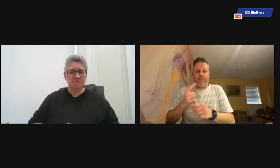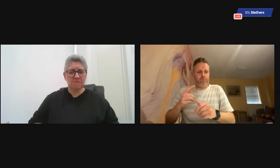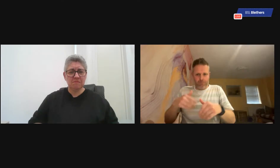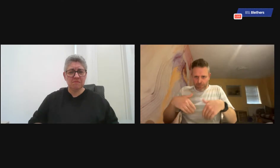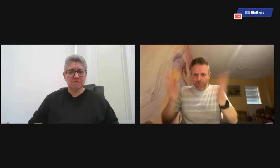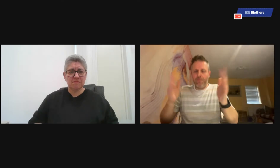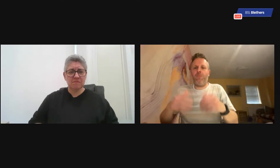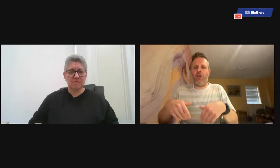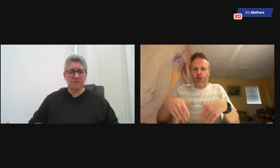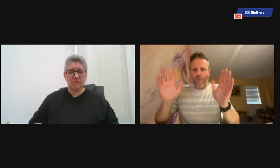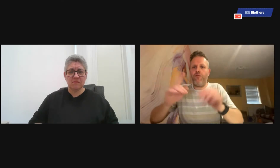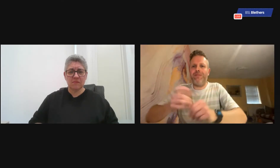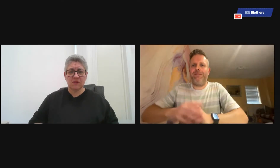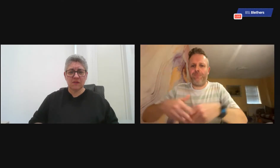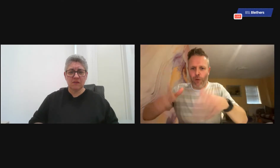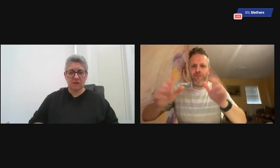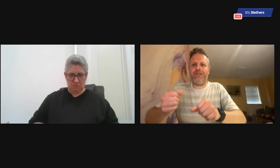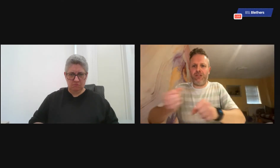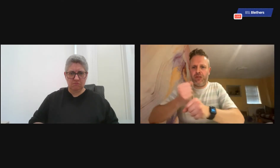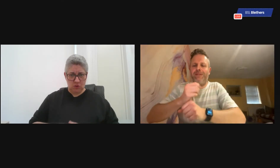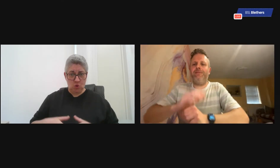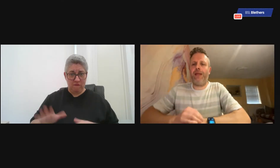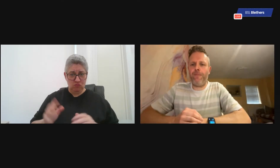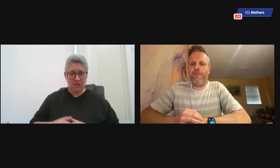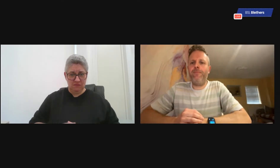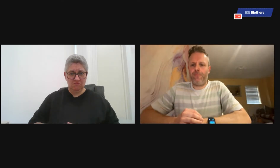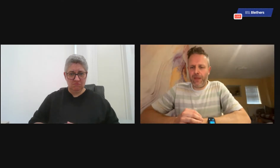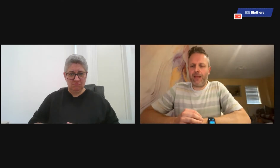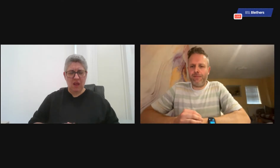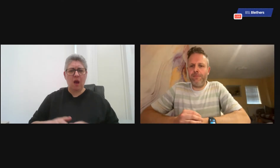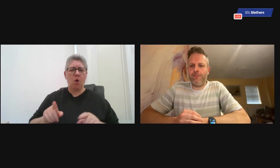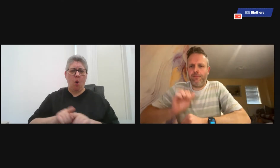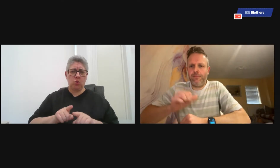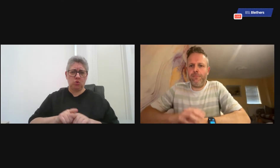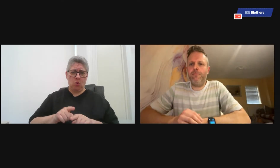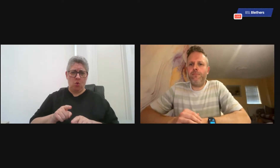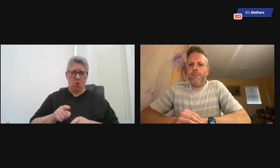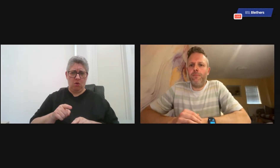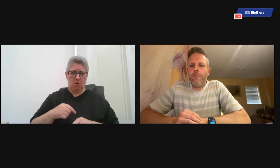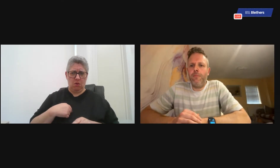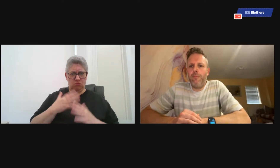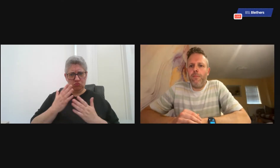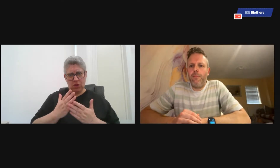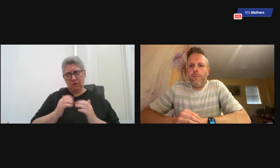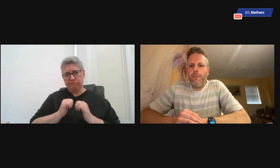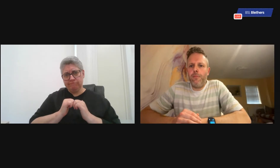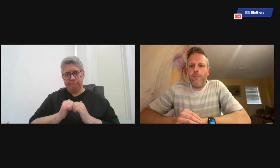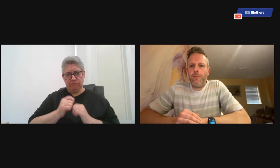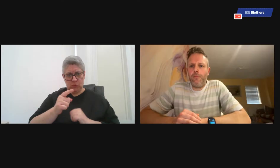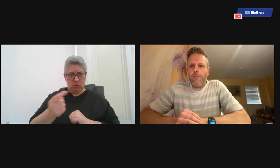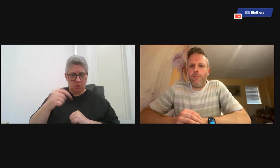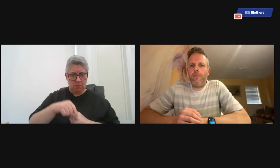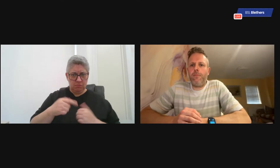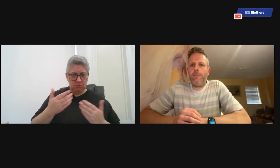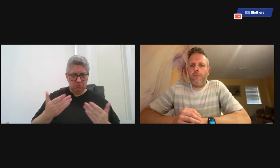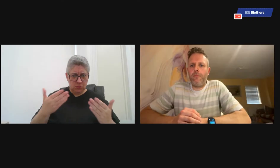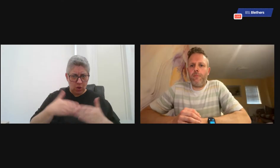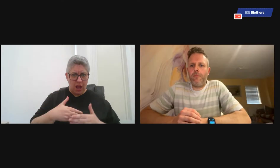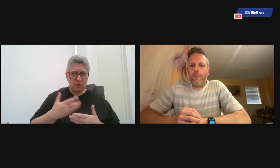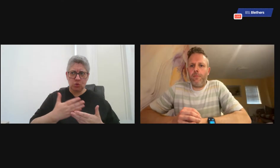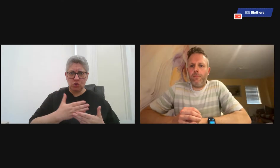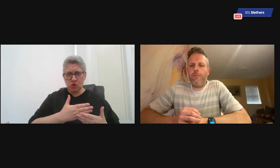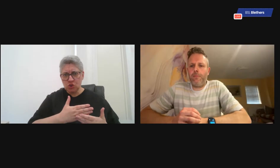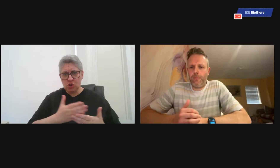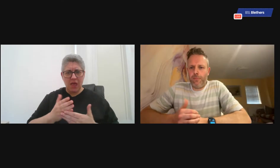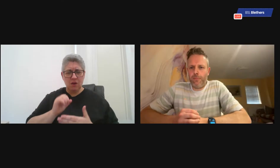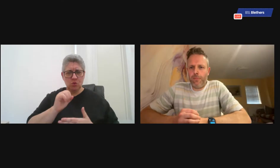leave? Not really. I would say go for it. Please go for it. Do it. If you're interested, just do it.